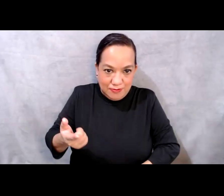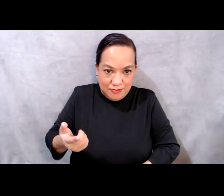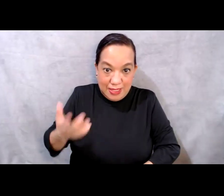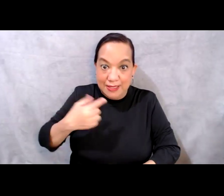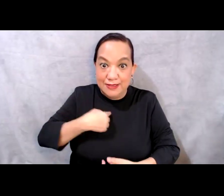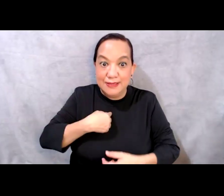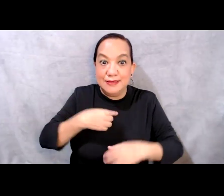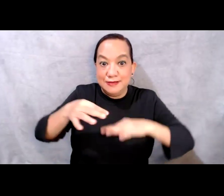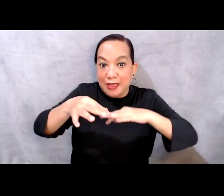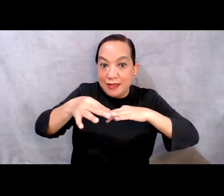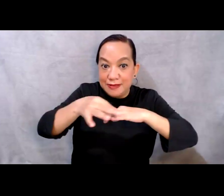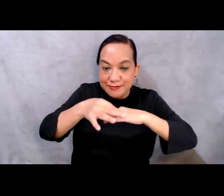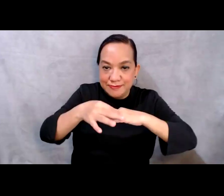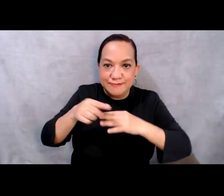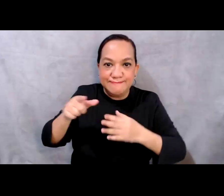road.